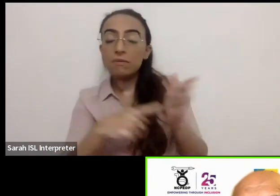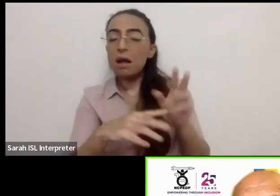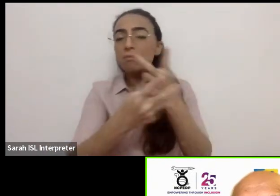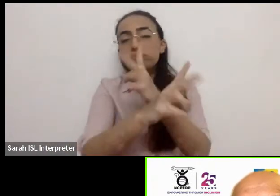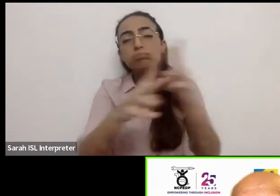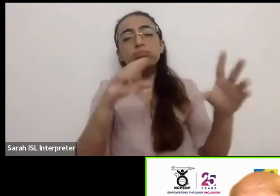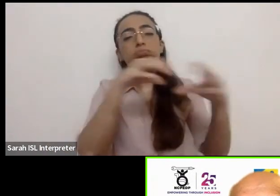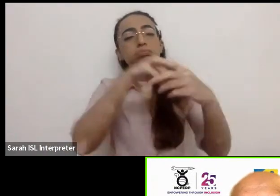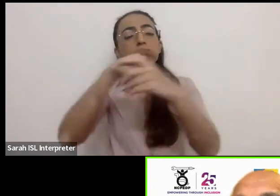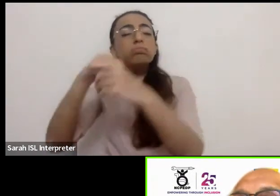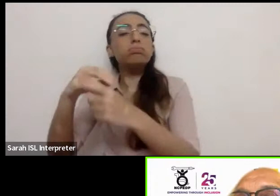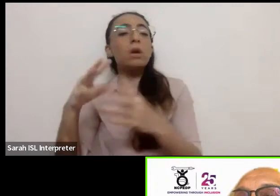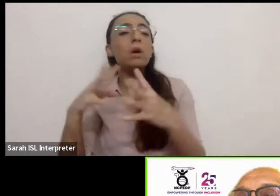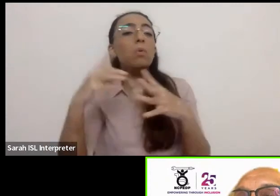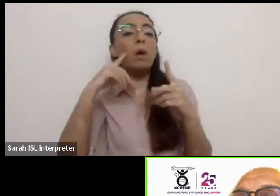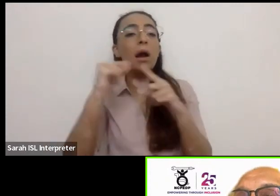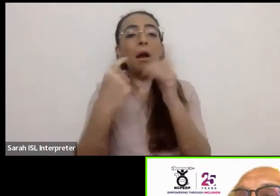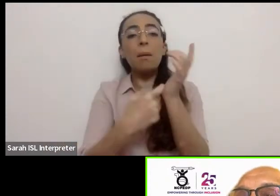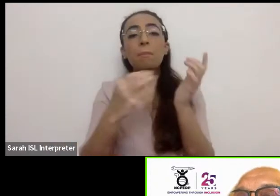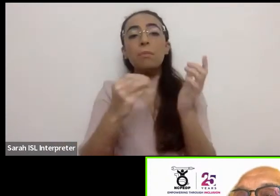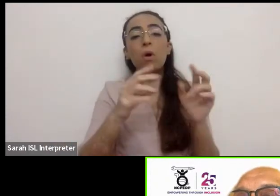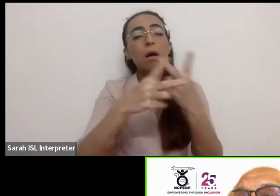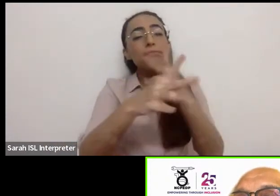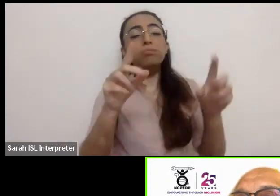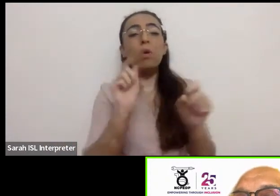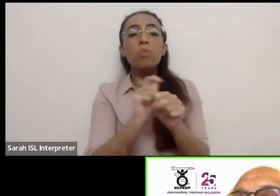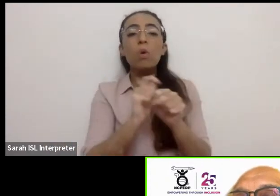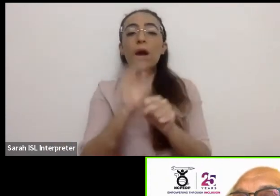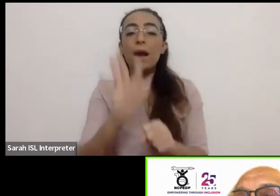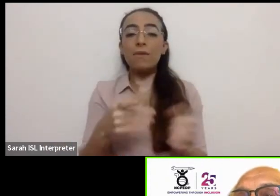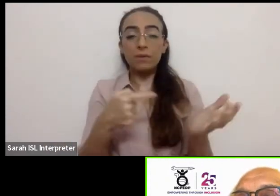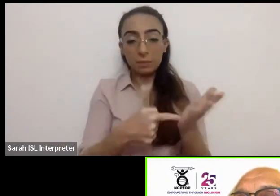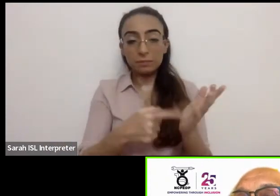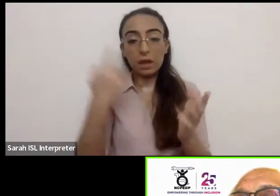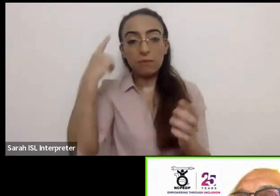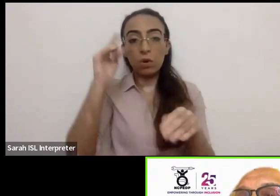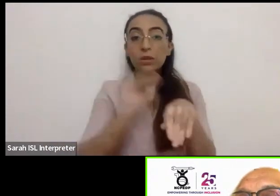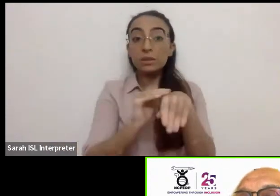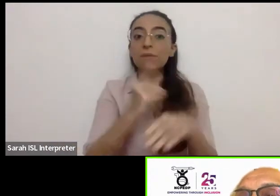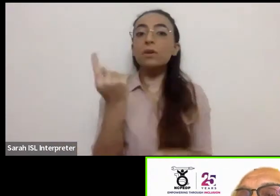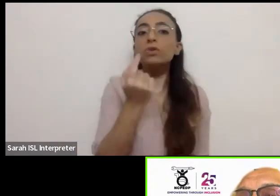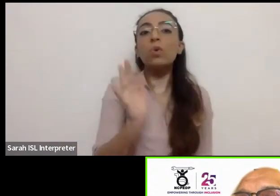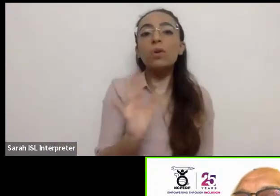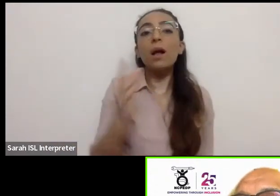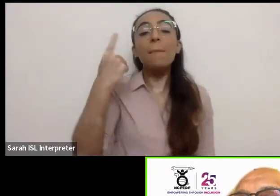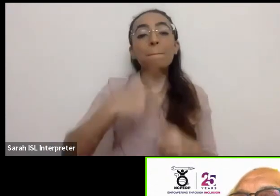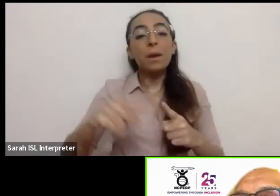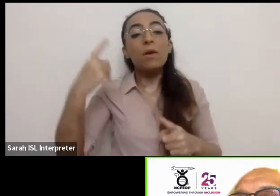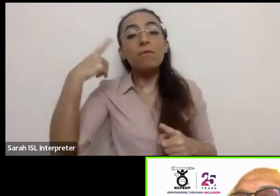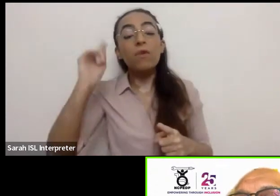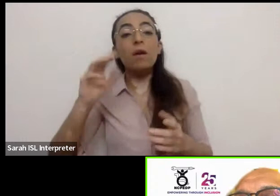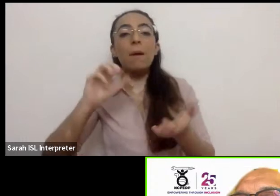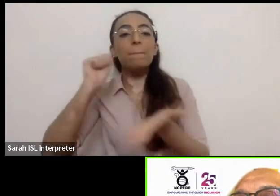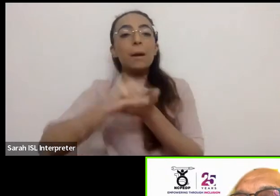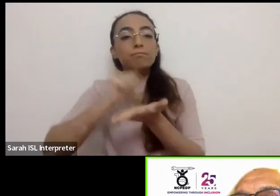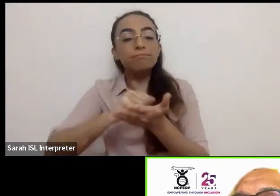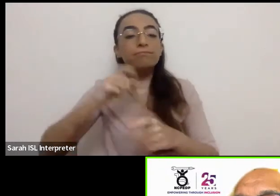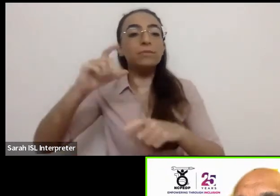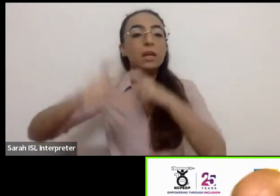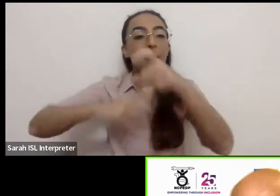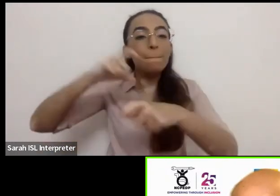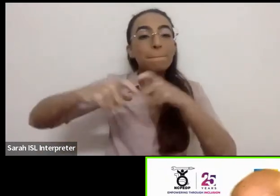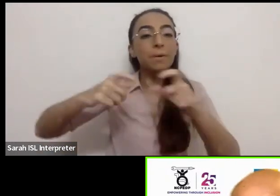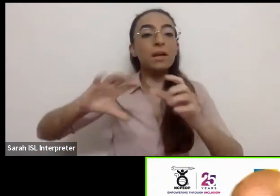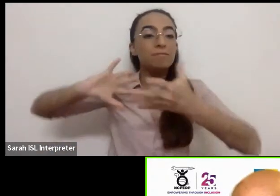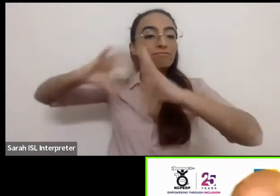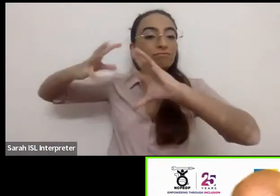the perspectives that we get is not only from a services perspective, but also from manufacturing and a company that